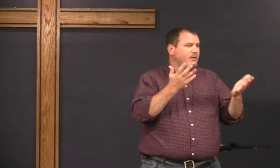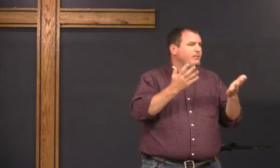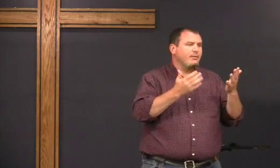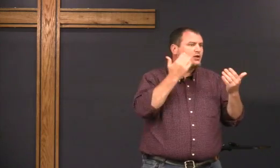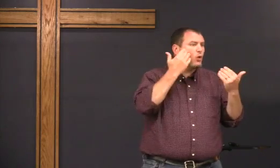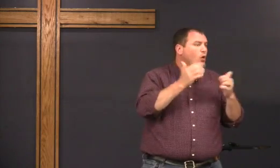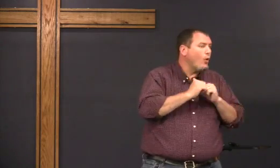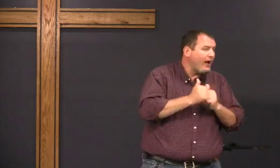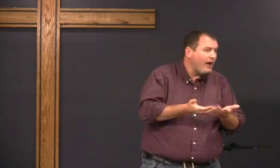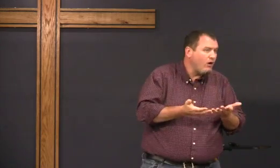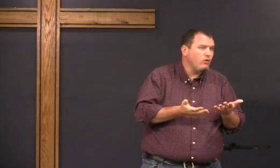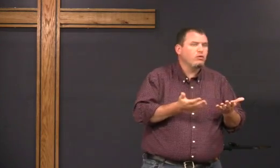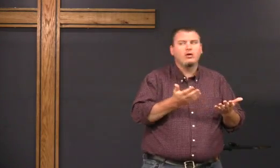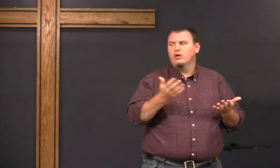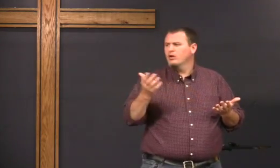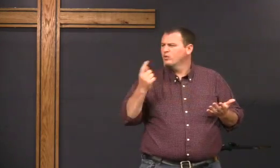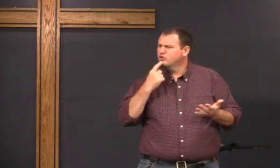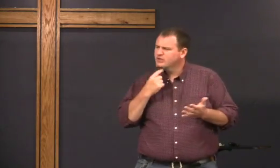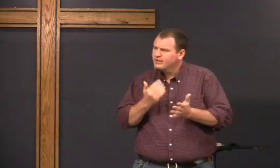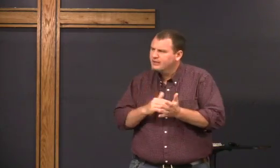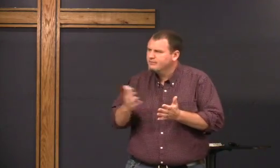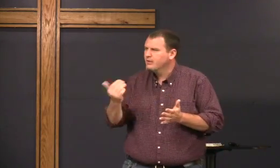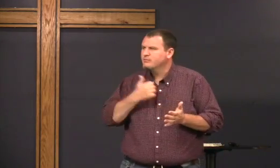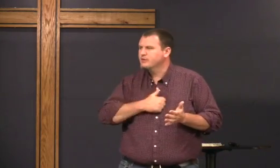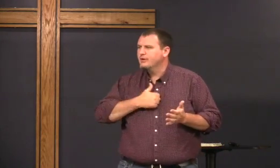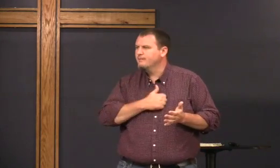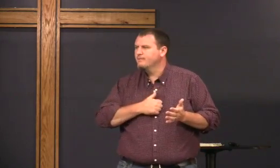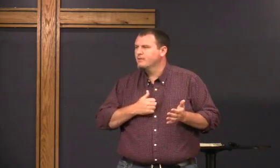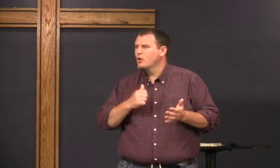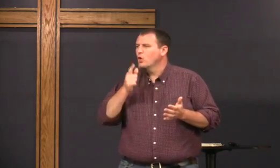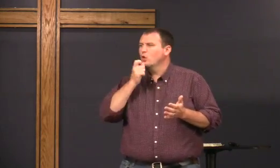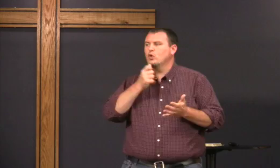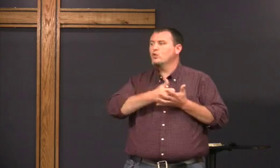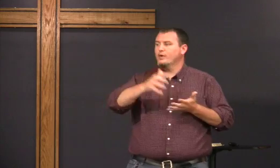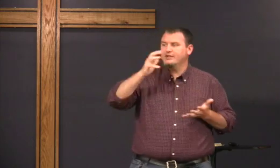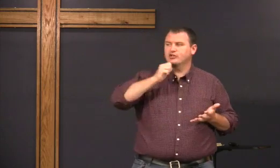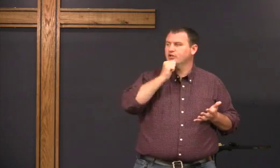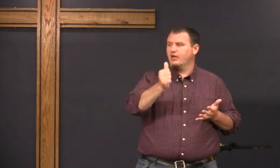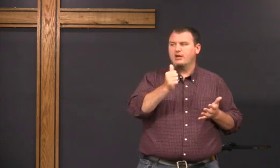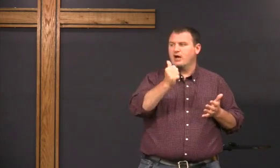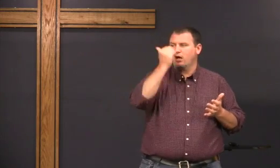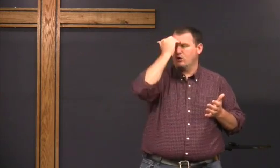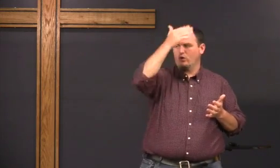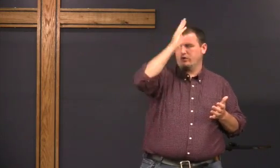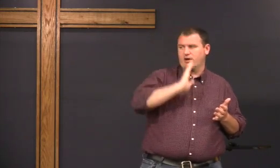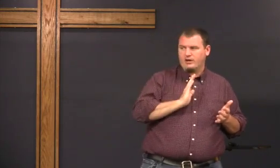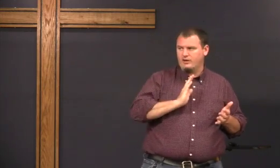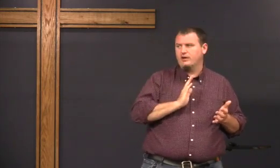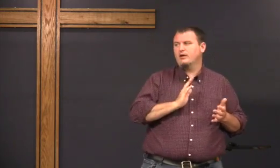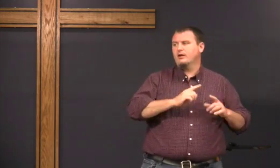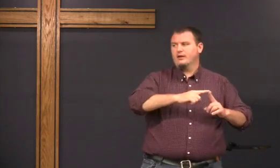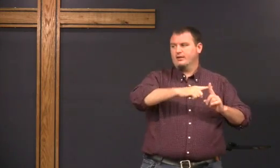maybe don't know how. What did you say again? I'm sorry. Who rich and not know God.